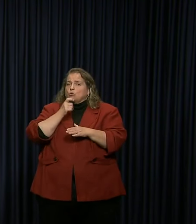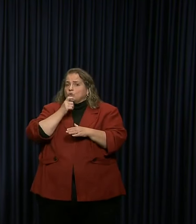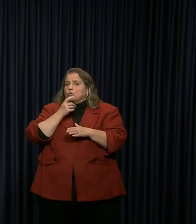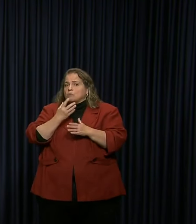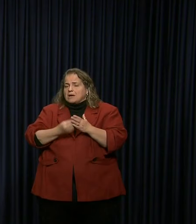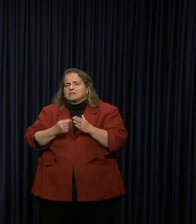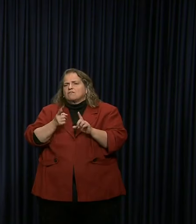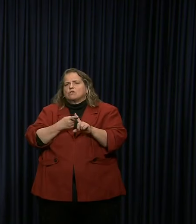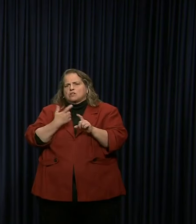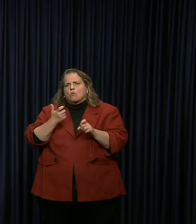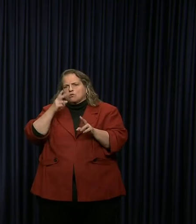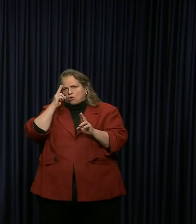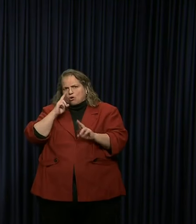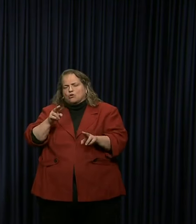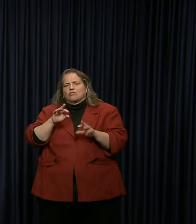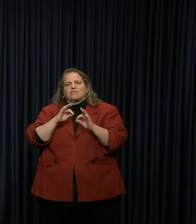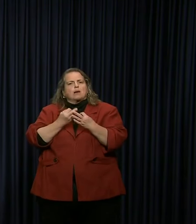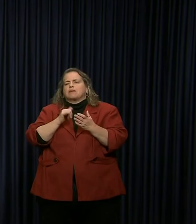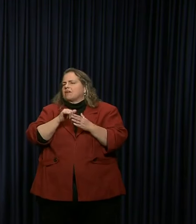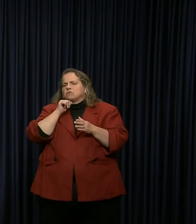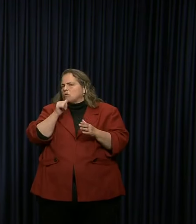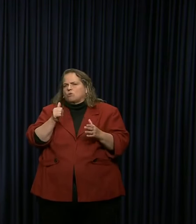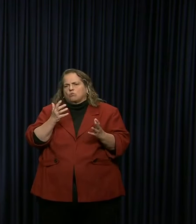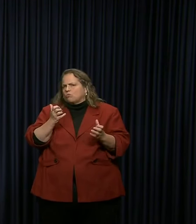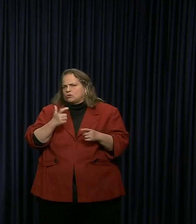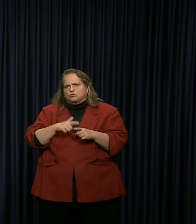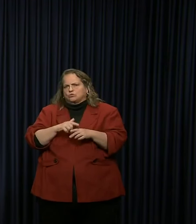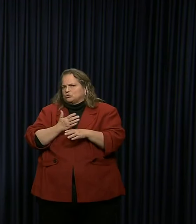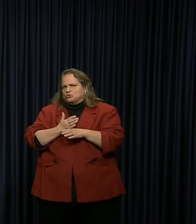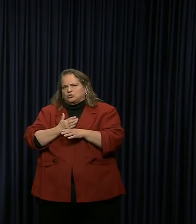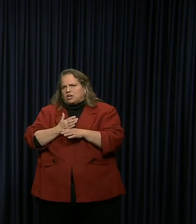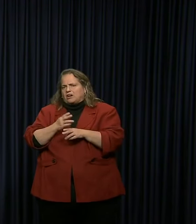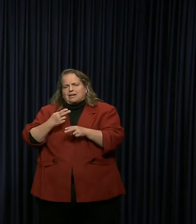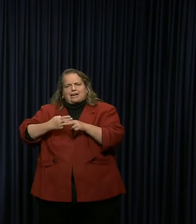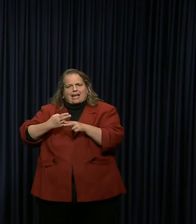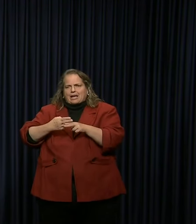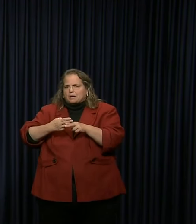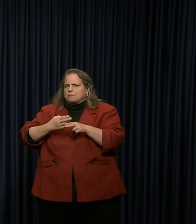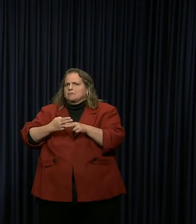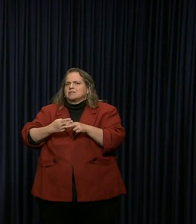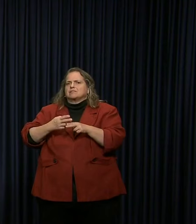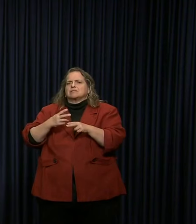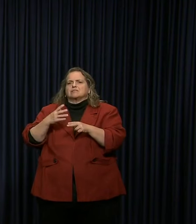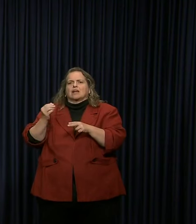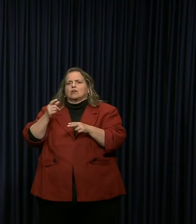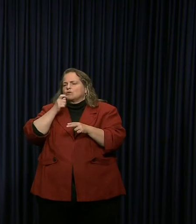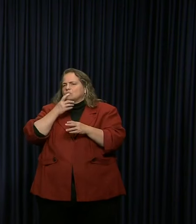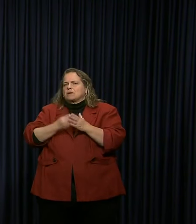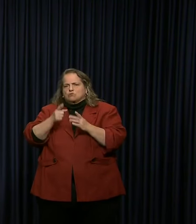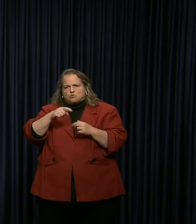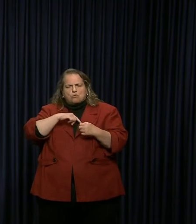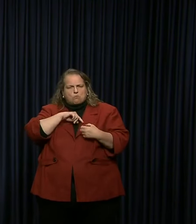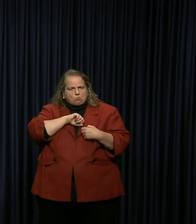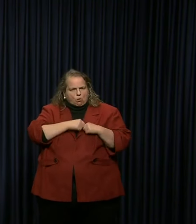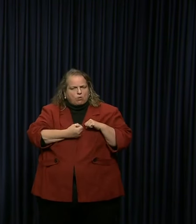first I want to honor the families that don't want us to share names. And your mourning